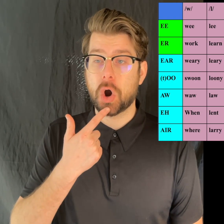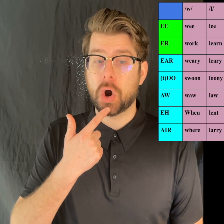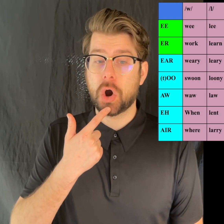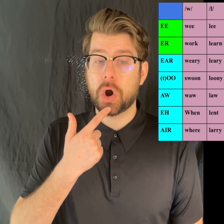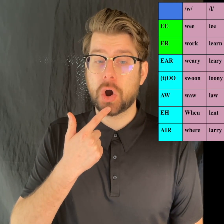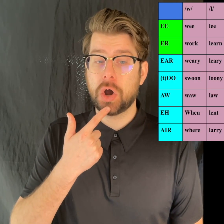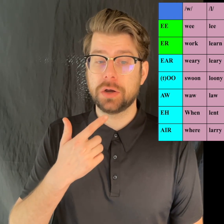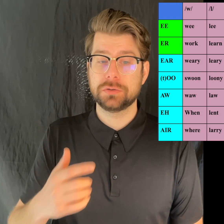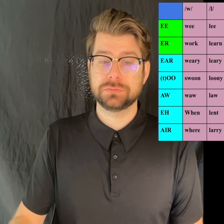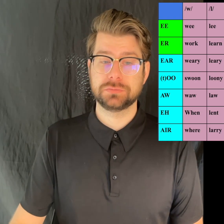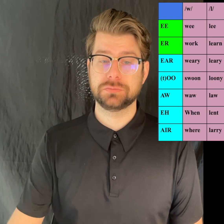waw,